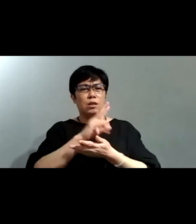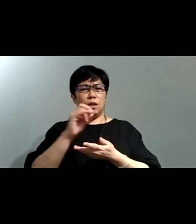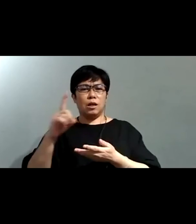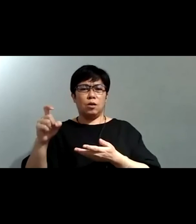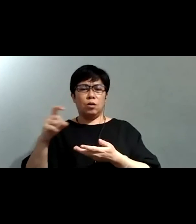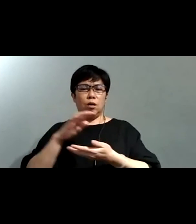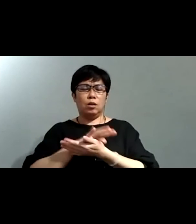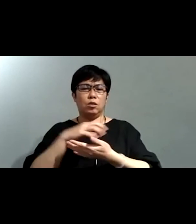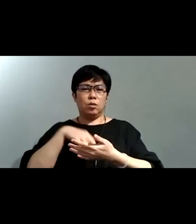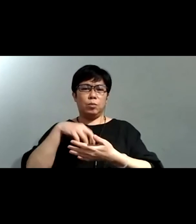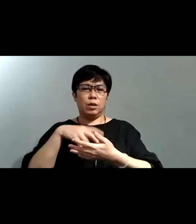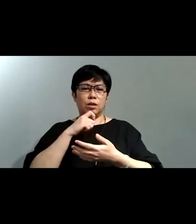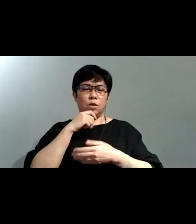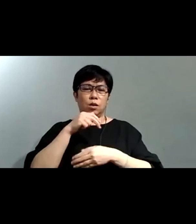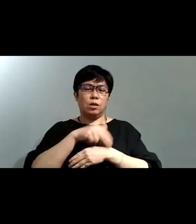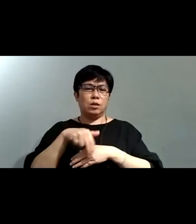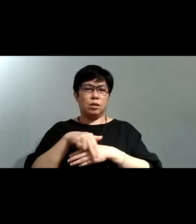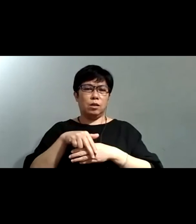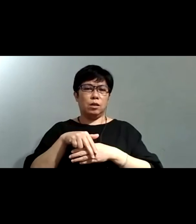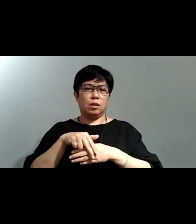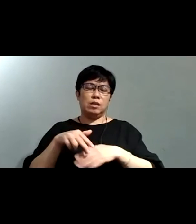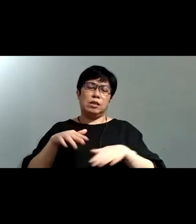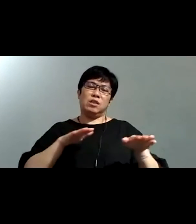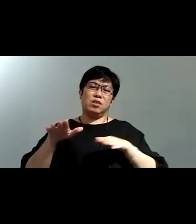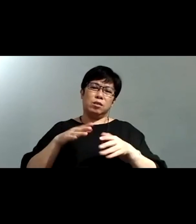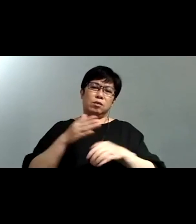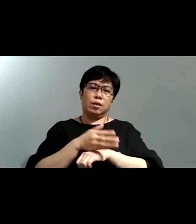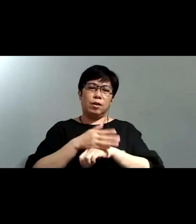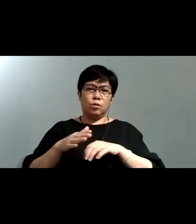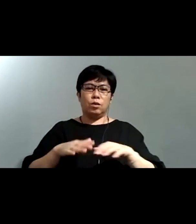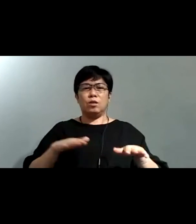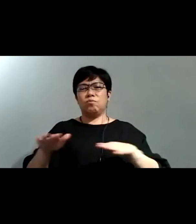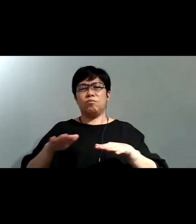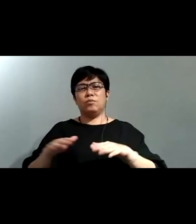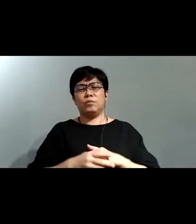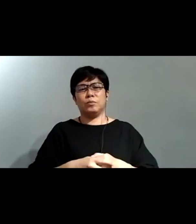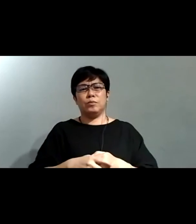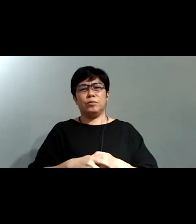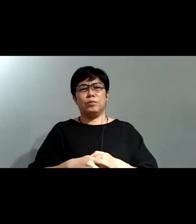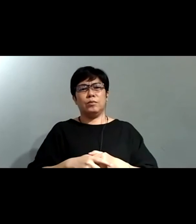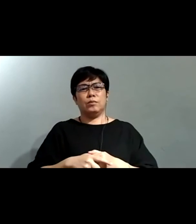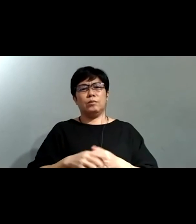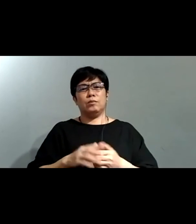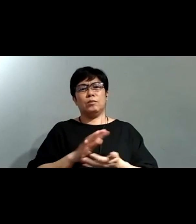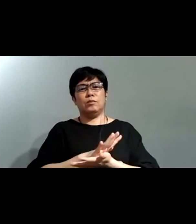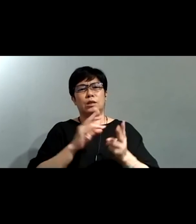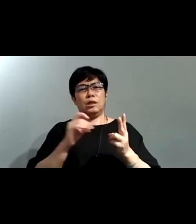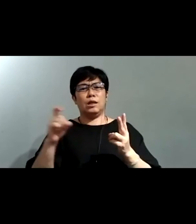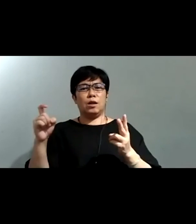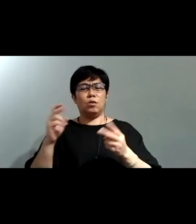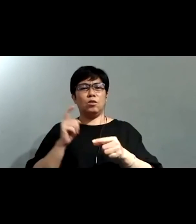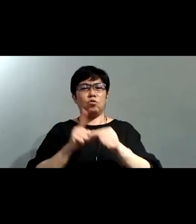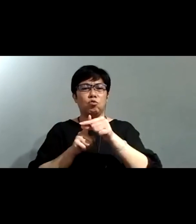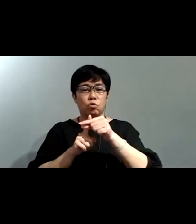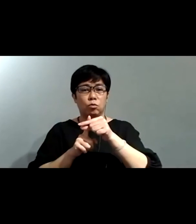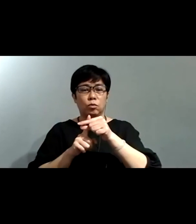and dramatically in the mid of 2019. But anyway, we think that this